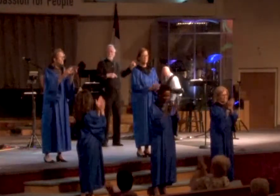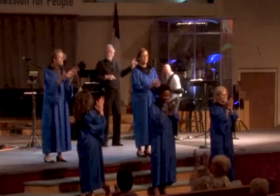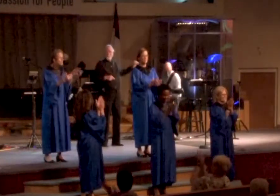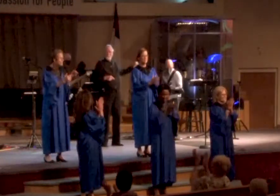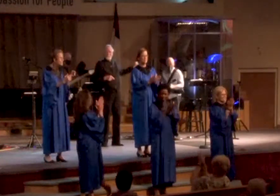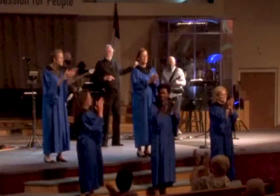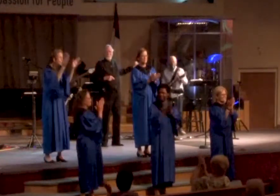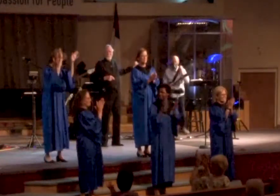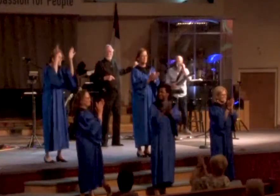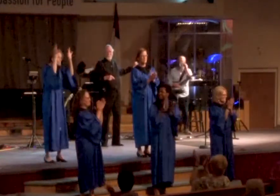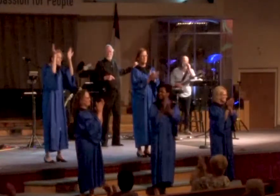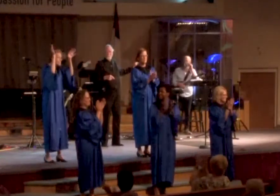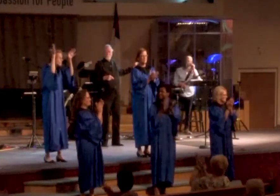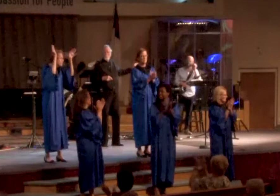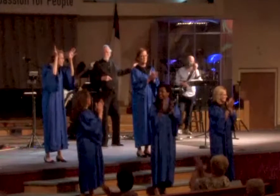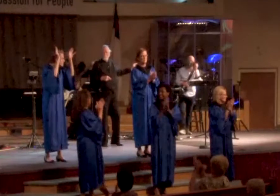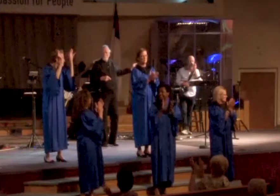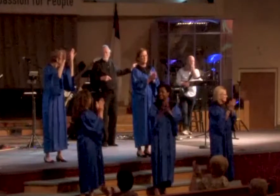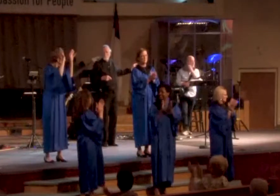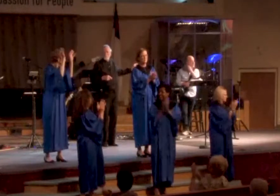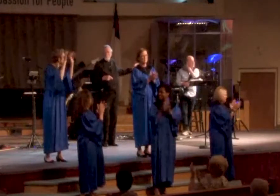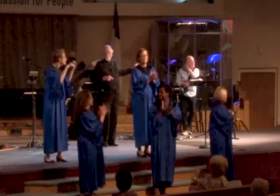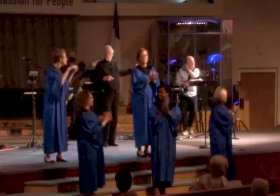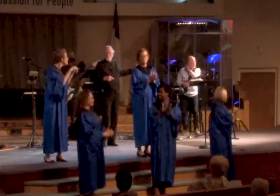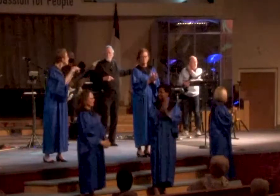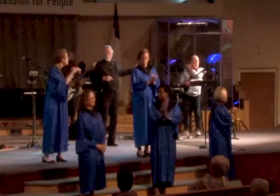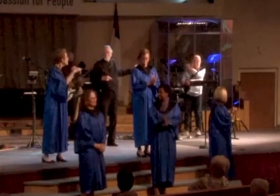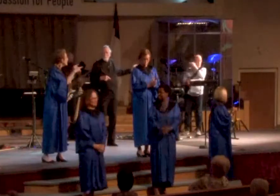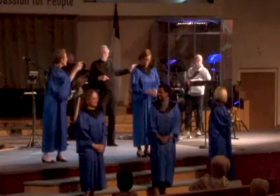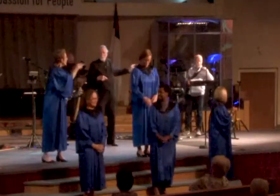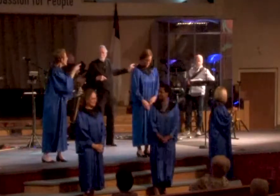And we got the songs here